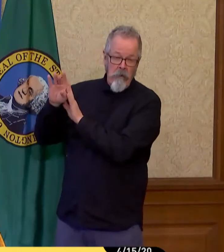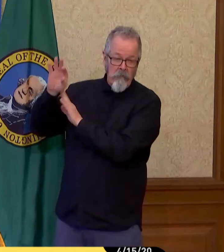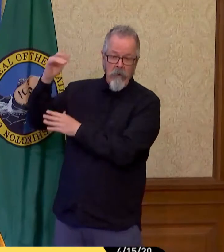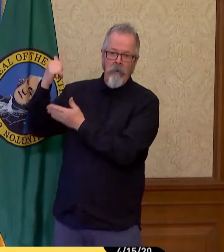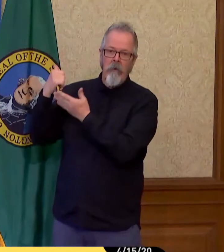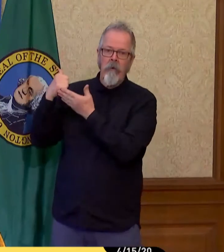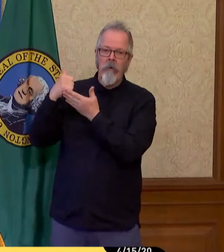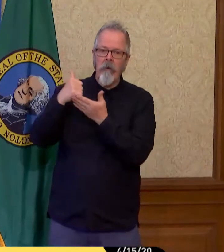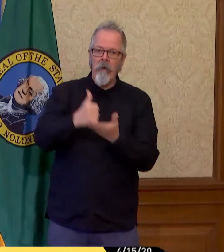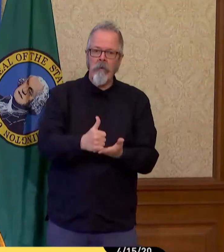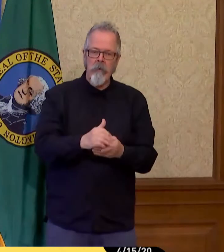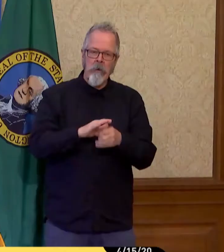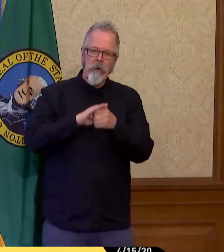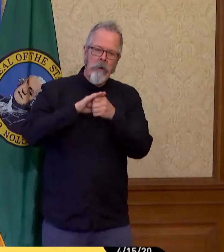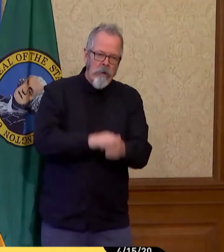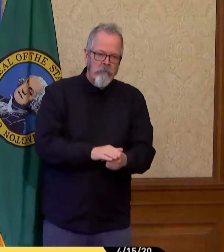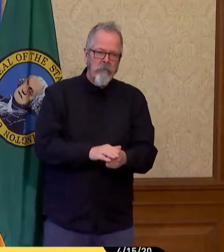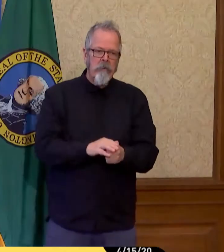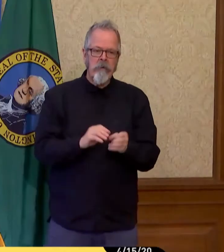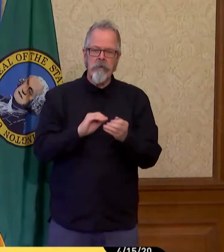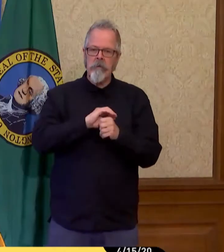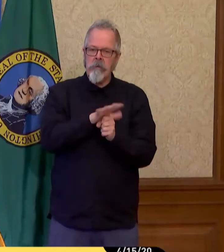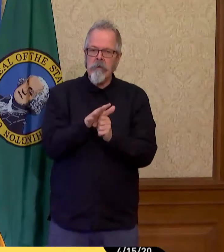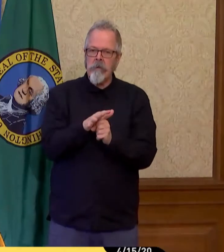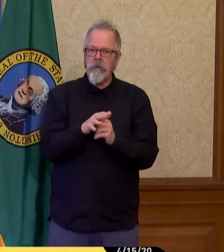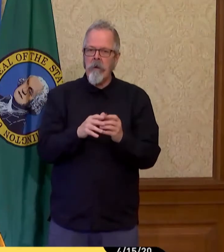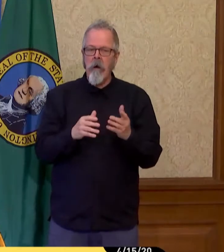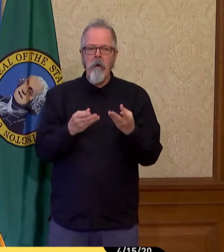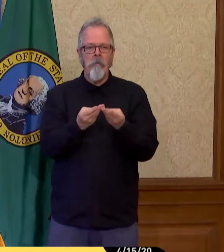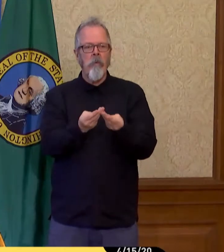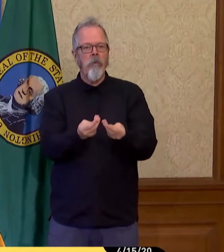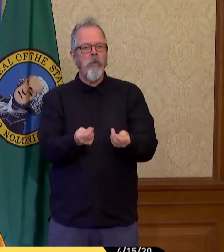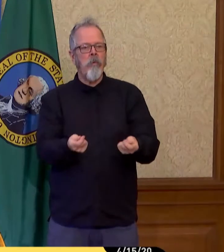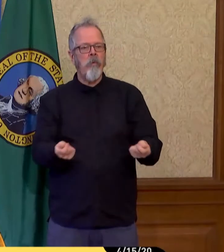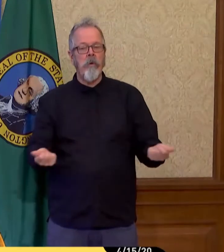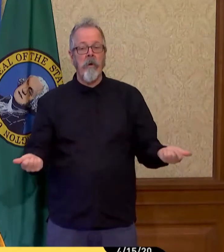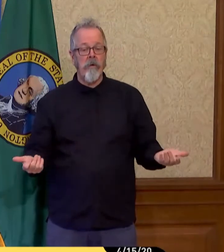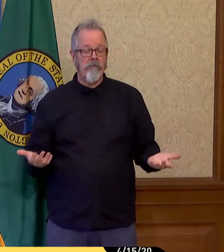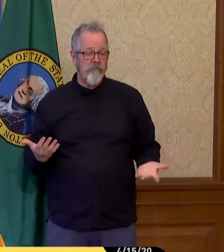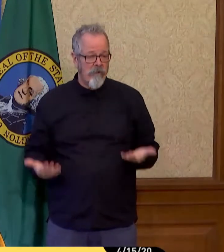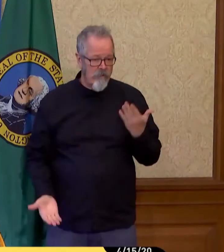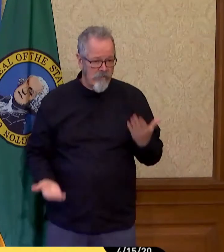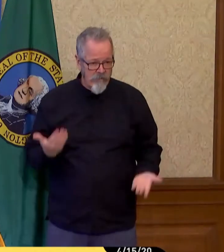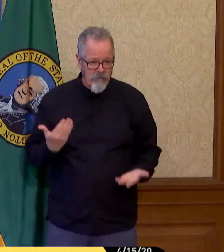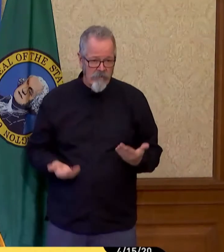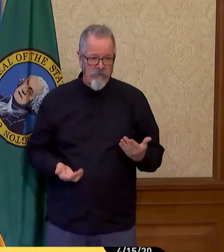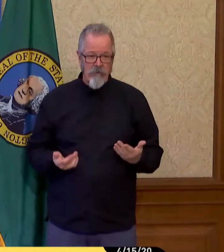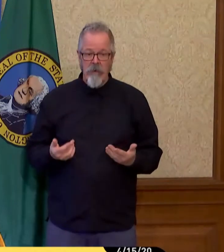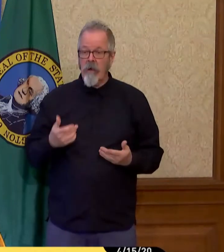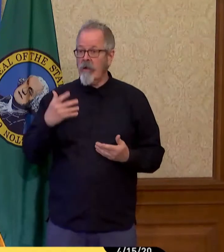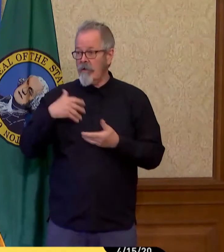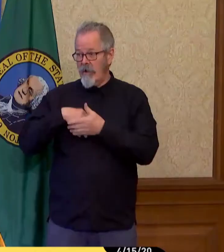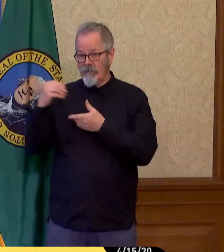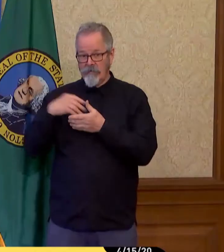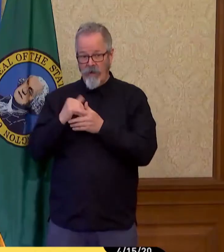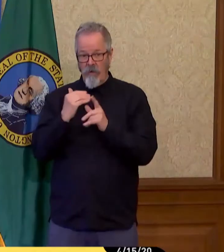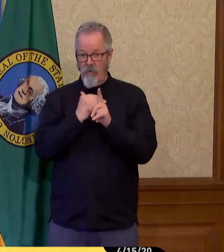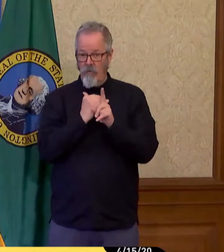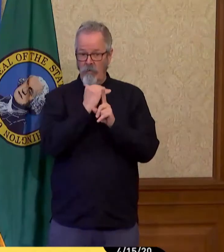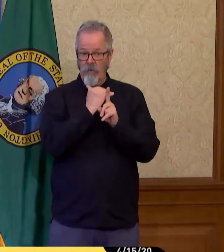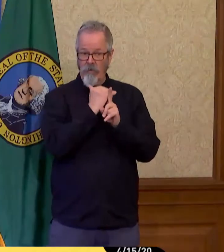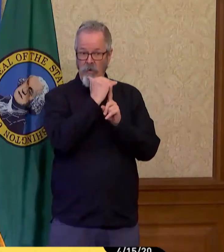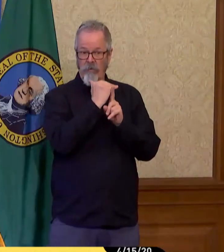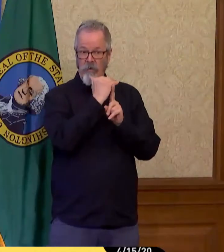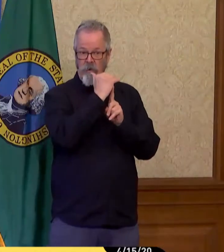breathing problems that people have, yes, those things are possible. So I'm not eliminating those as a possibility at this moment. And I